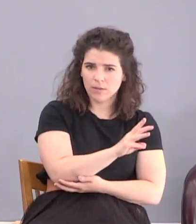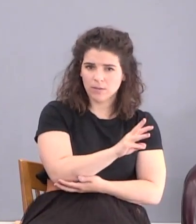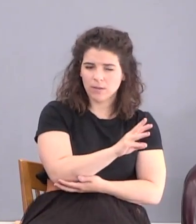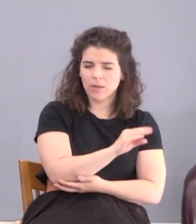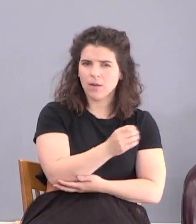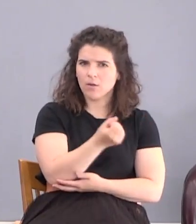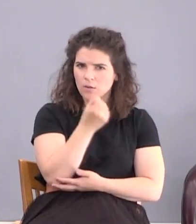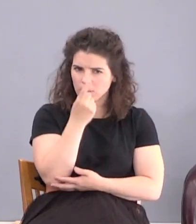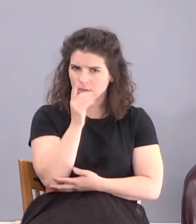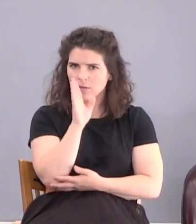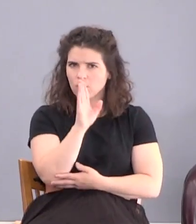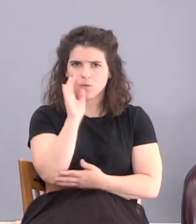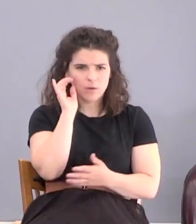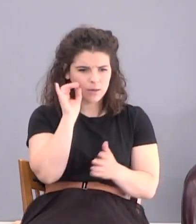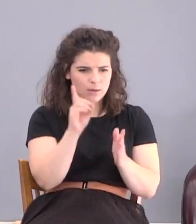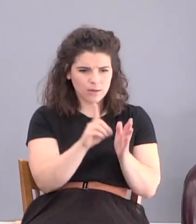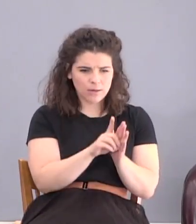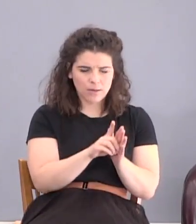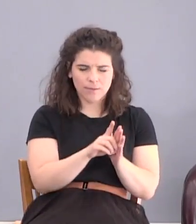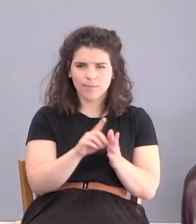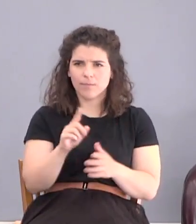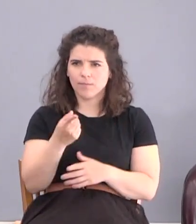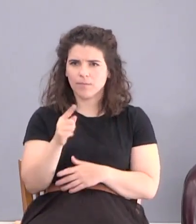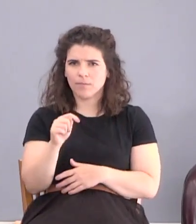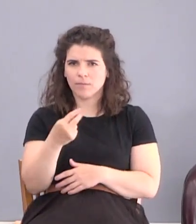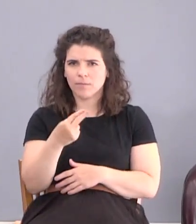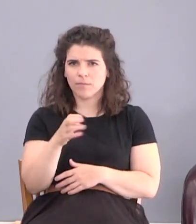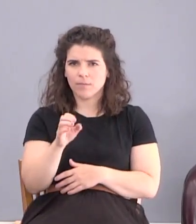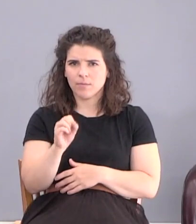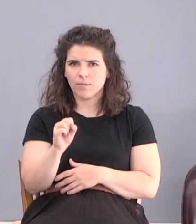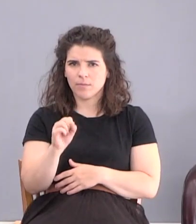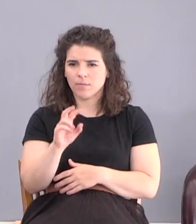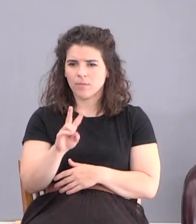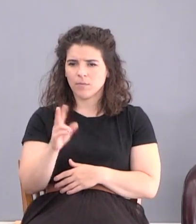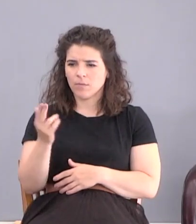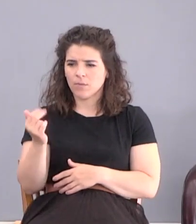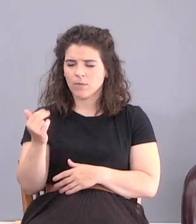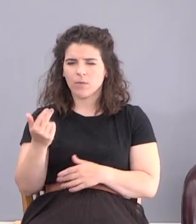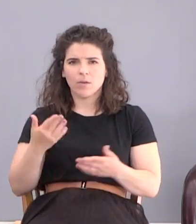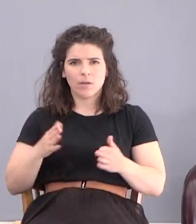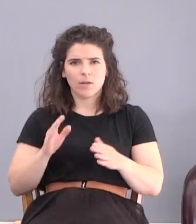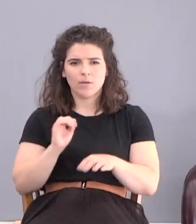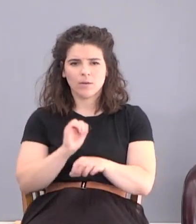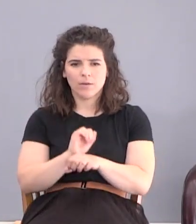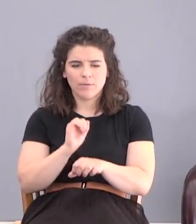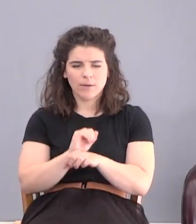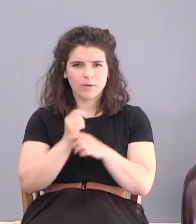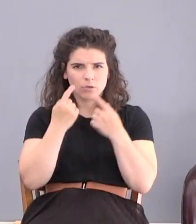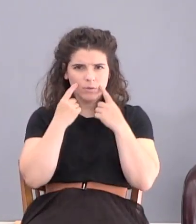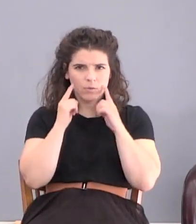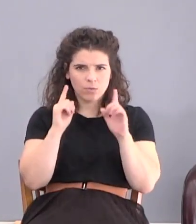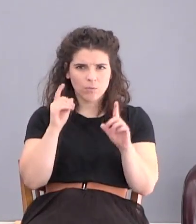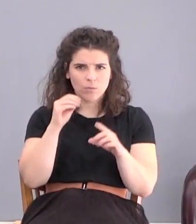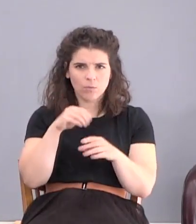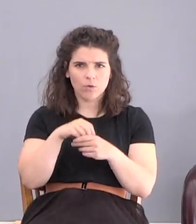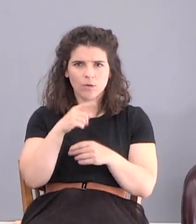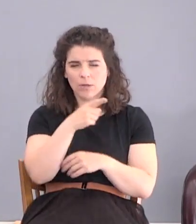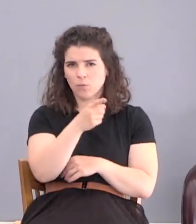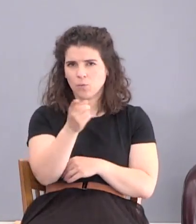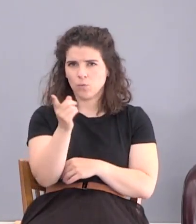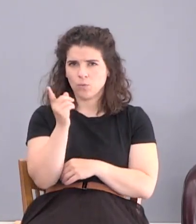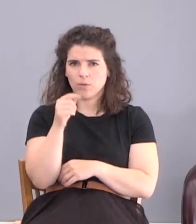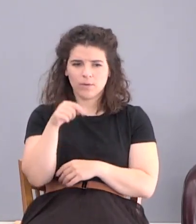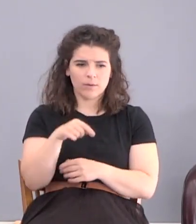and understanding your identity, and taking 1 Thessalonians 2:13 and letting it effectually work in you.